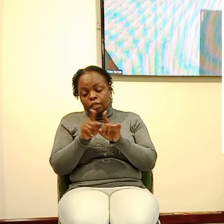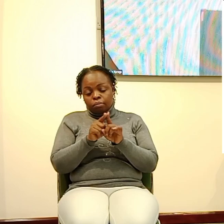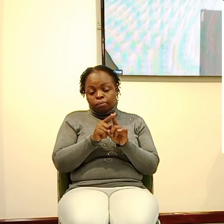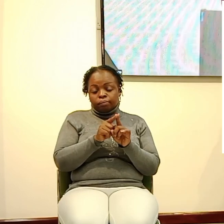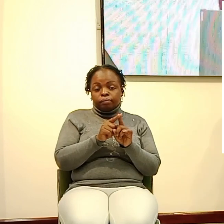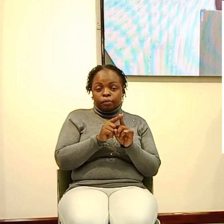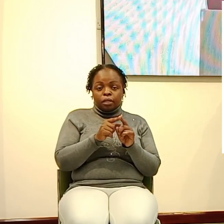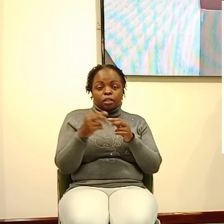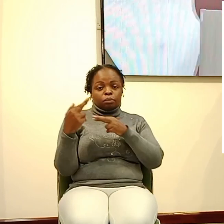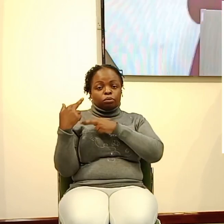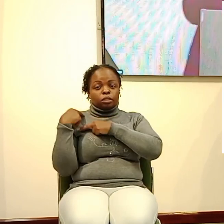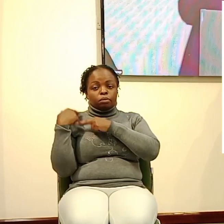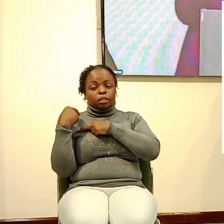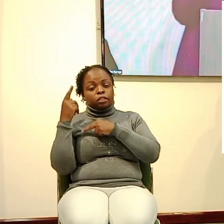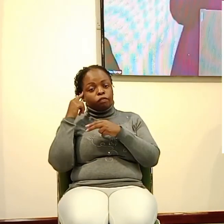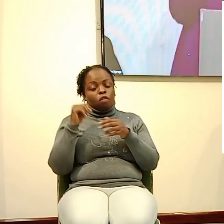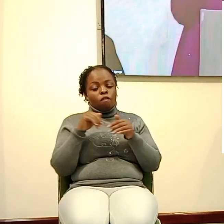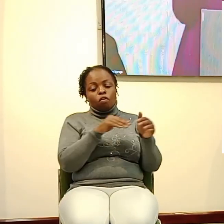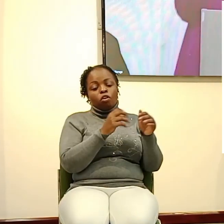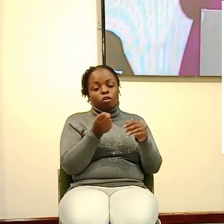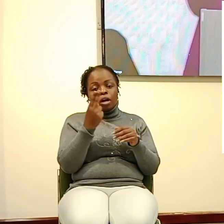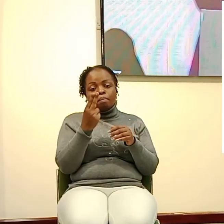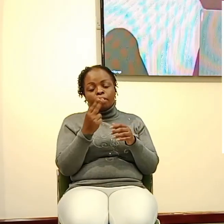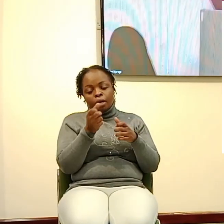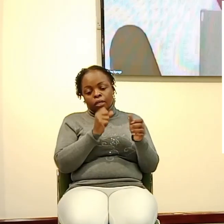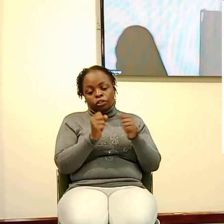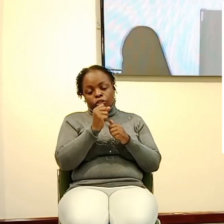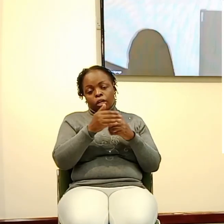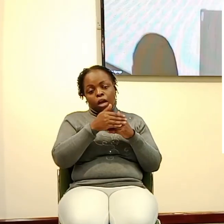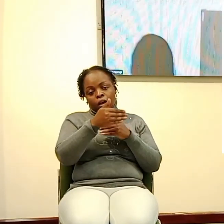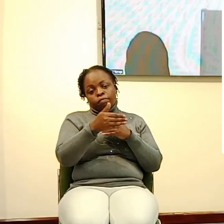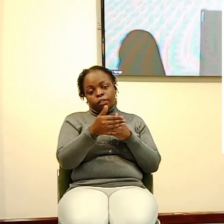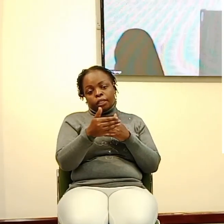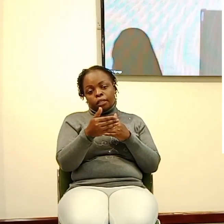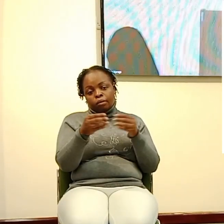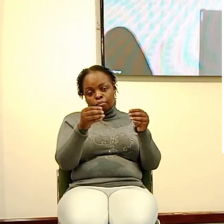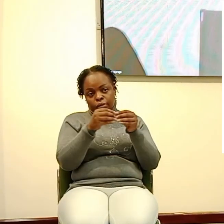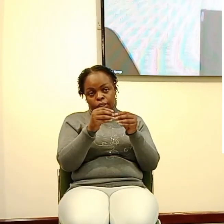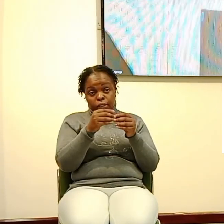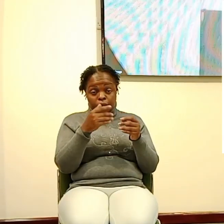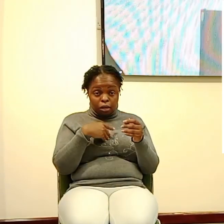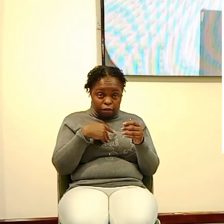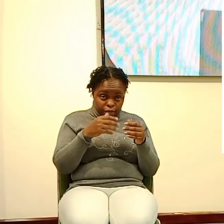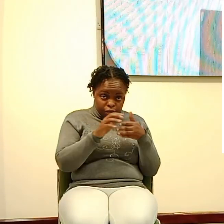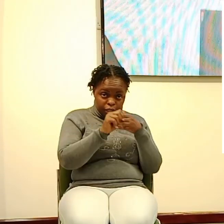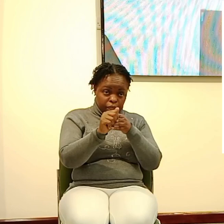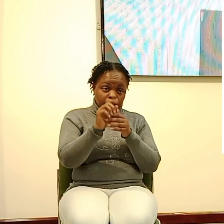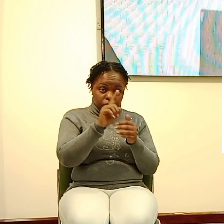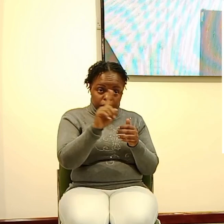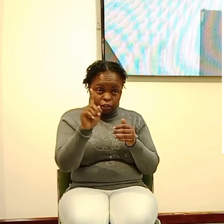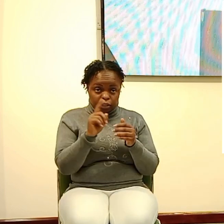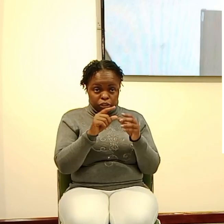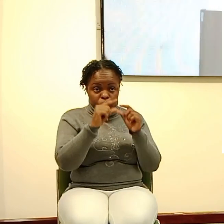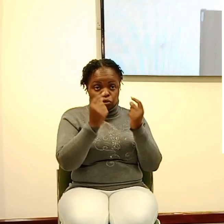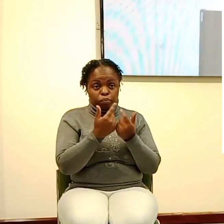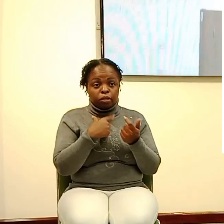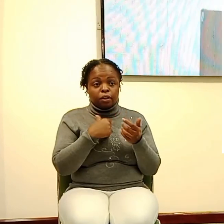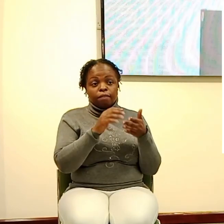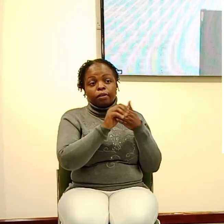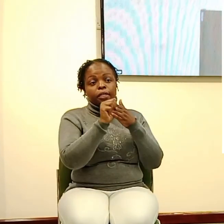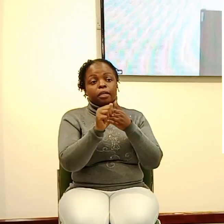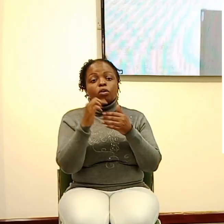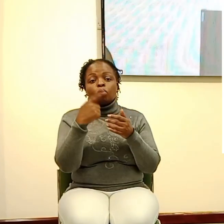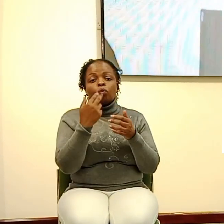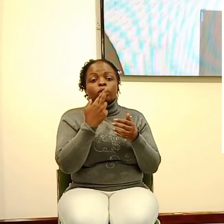assignment of responsibility for follow-up action post-meeting. Do we have a leader per group? Have we elected a leader who will